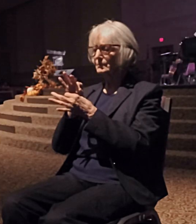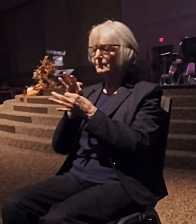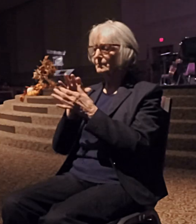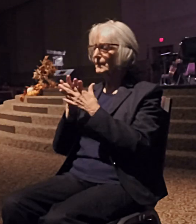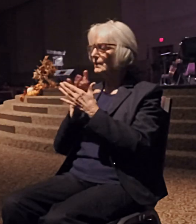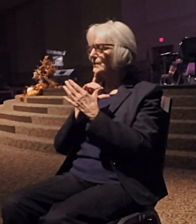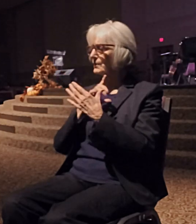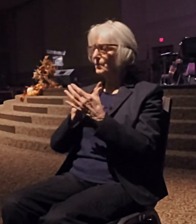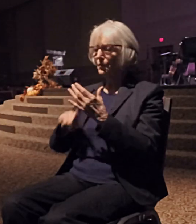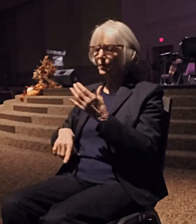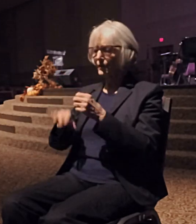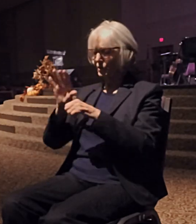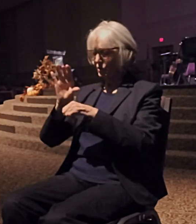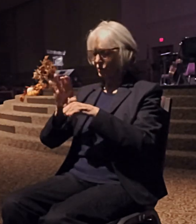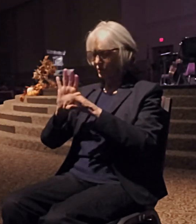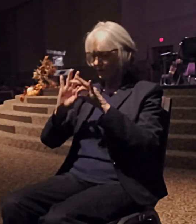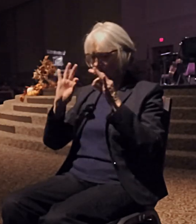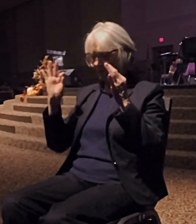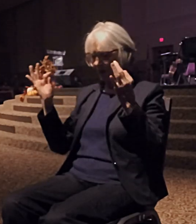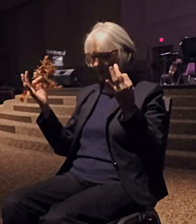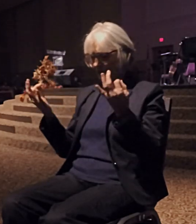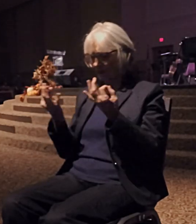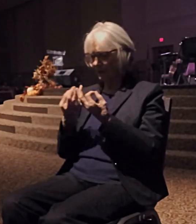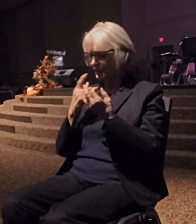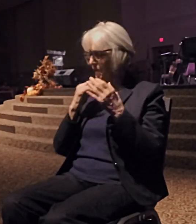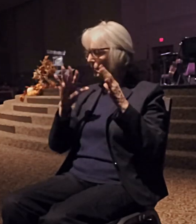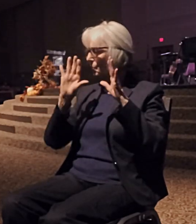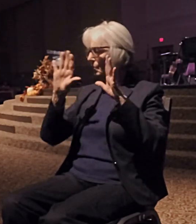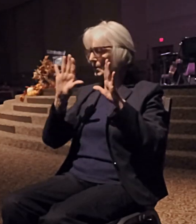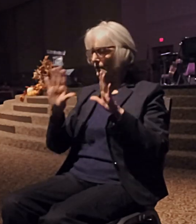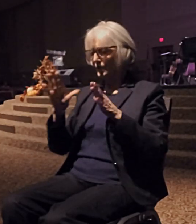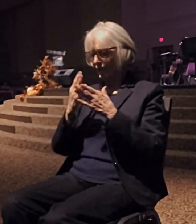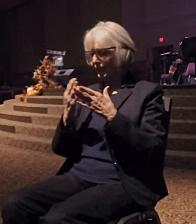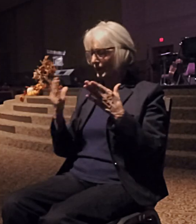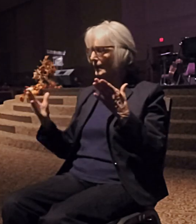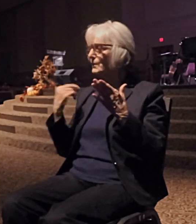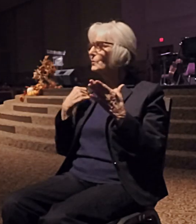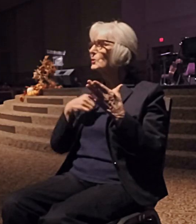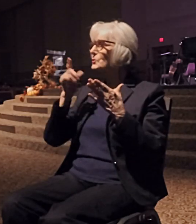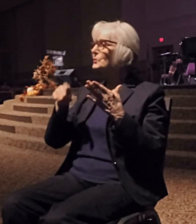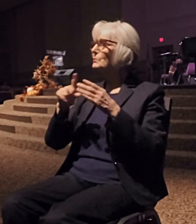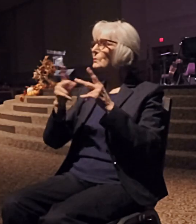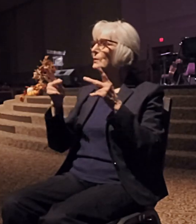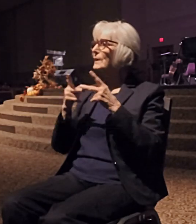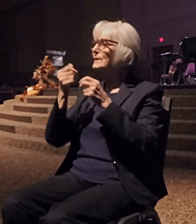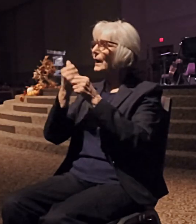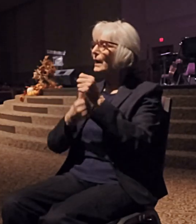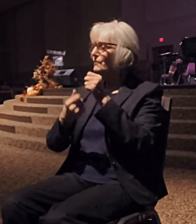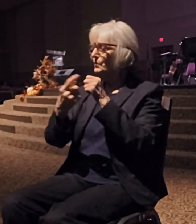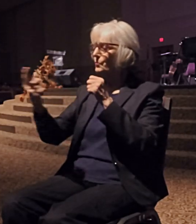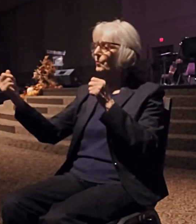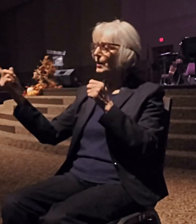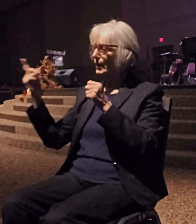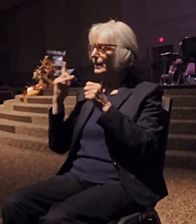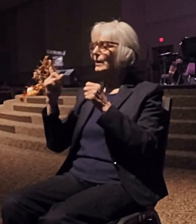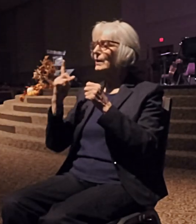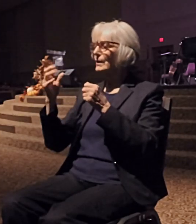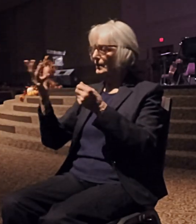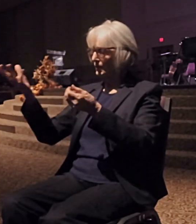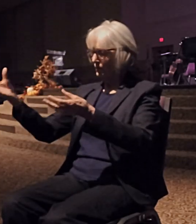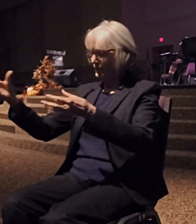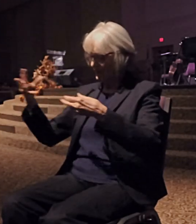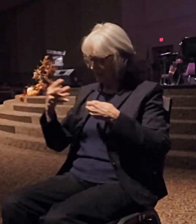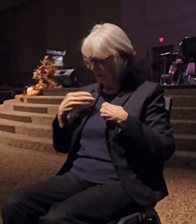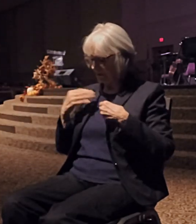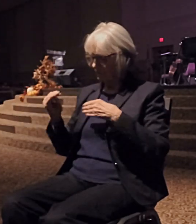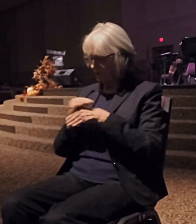Lord, the church family is a wonderful thing, and it should be a place where each and every one of us are ministered to and encouraged and